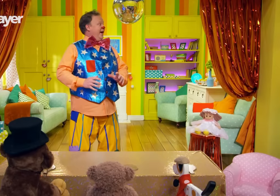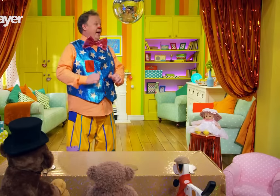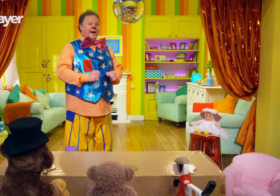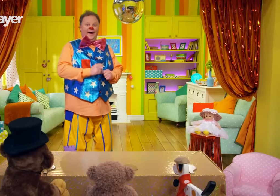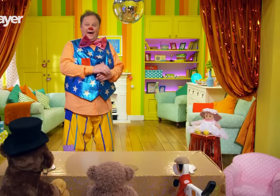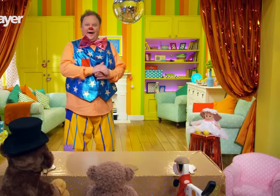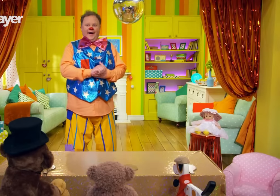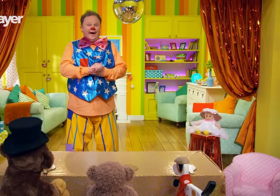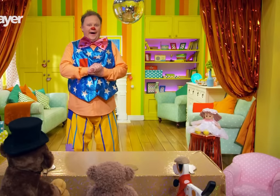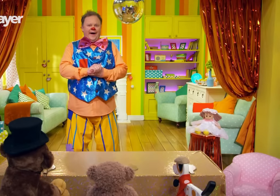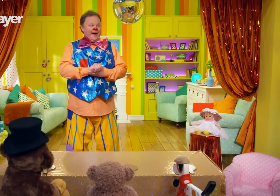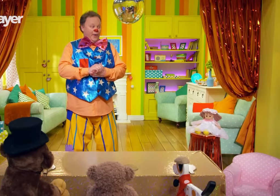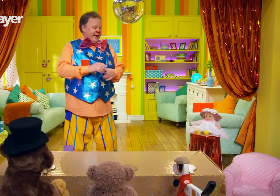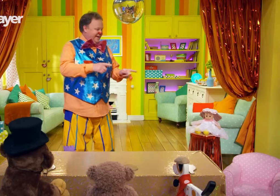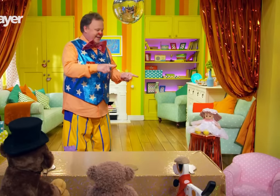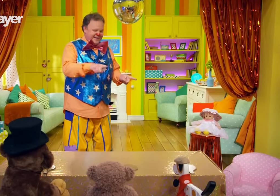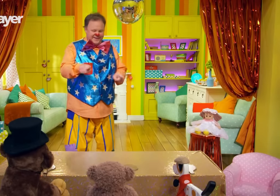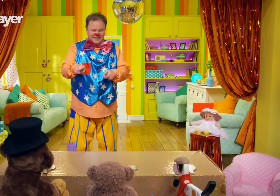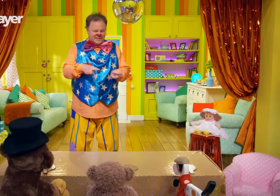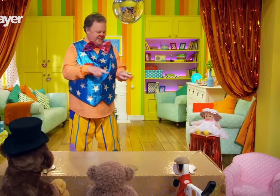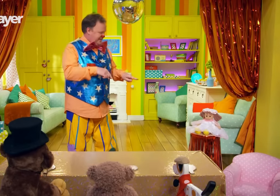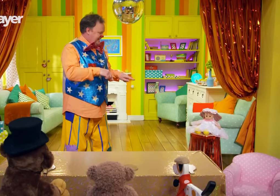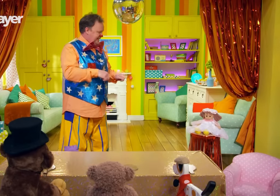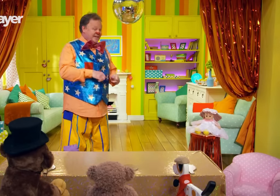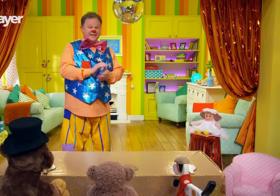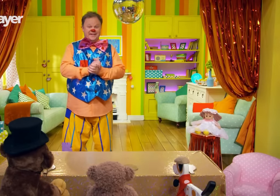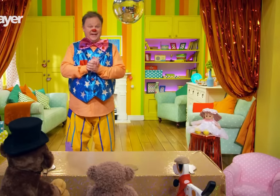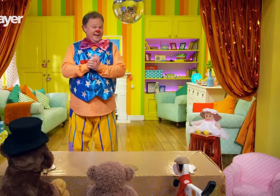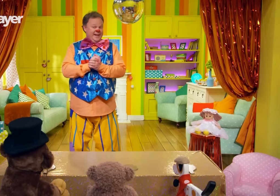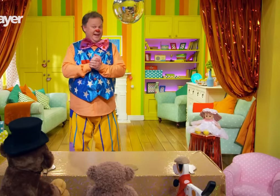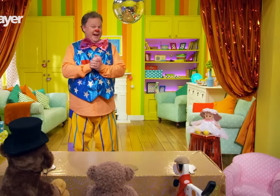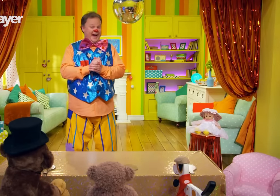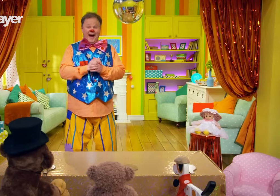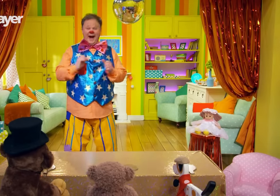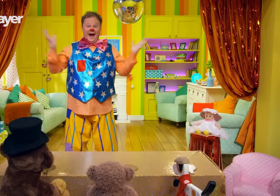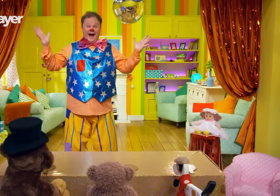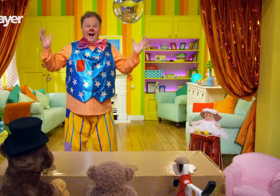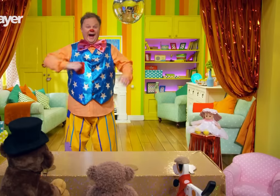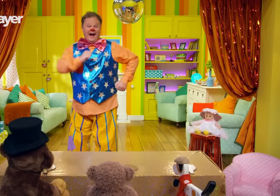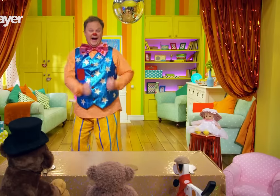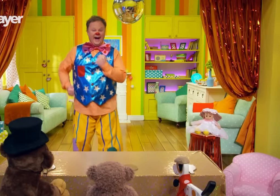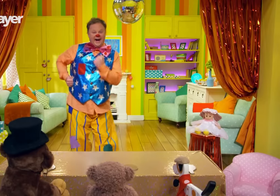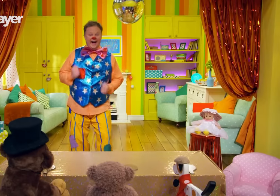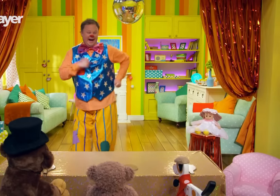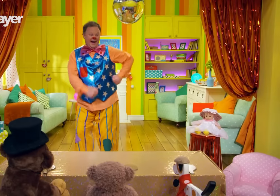girls, boys and toys, welcome to Strictly Tumble!